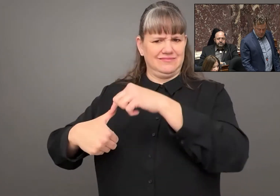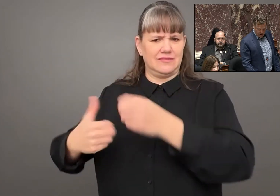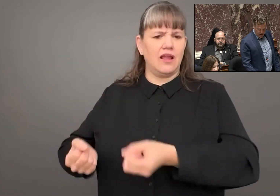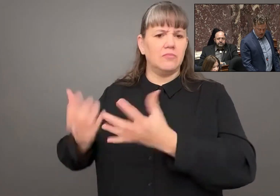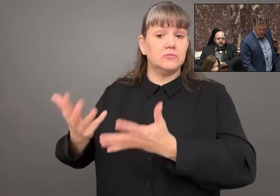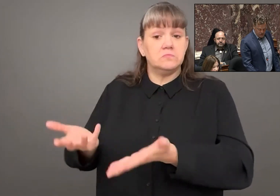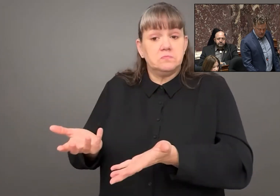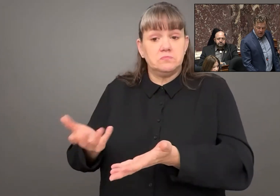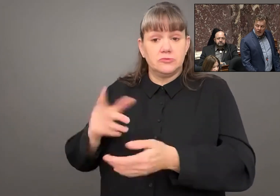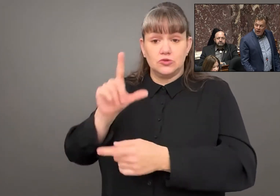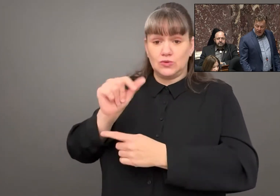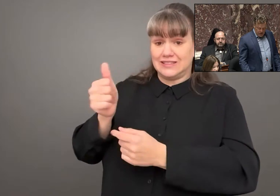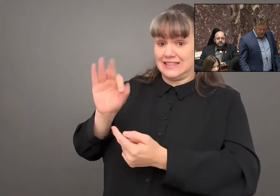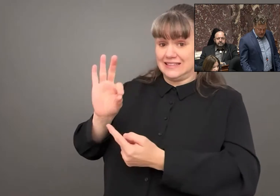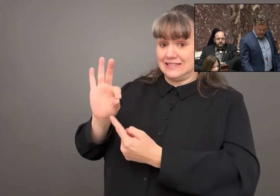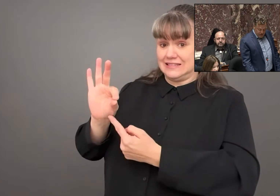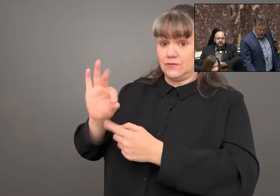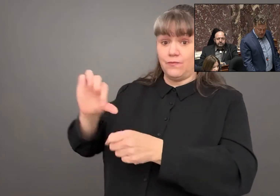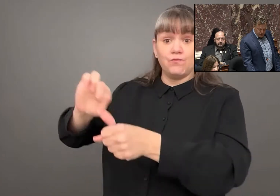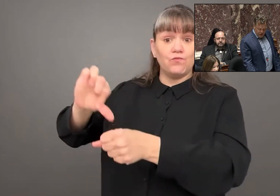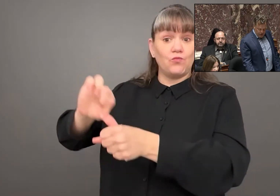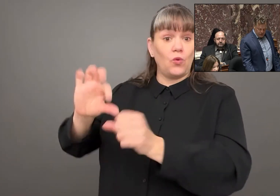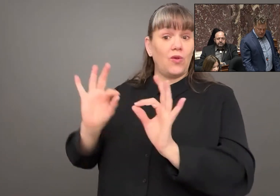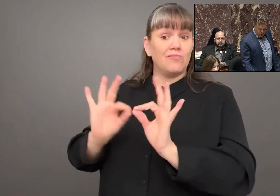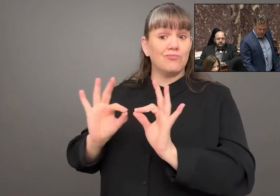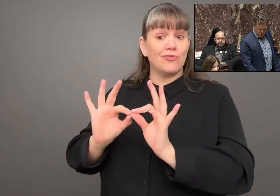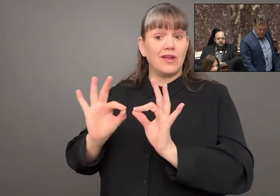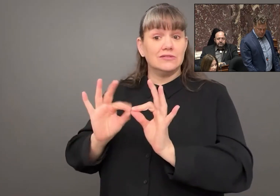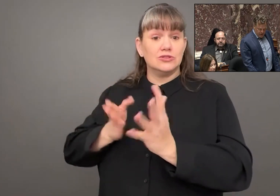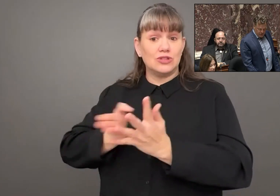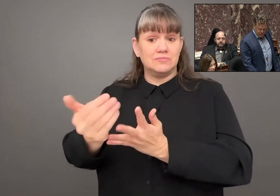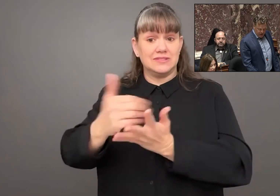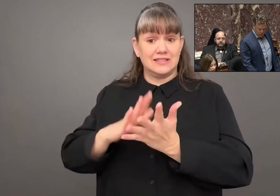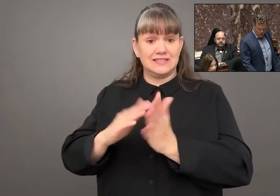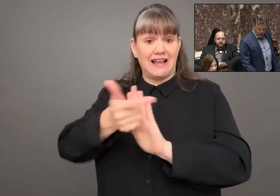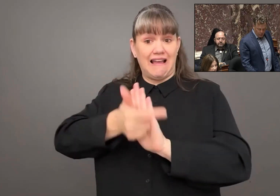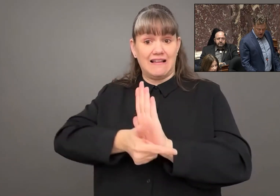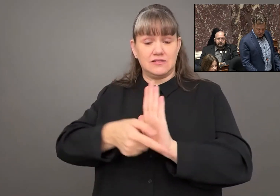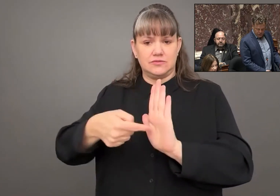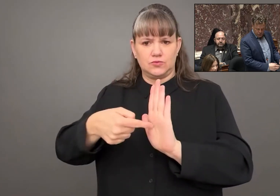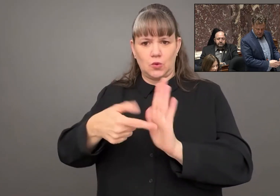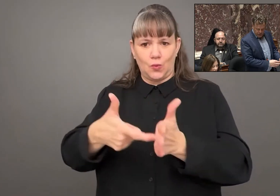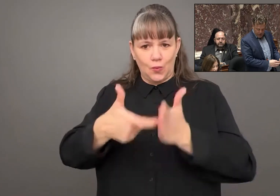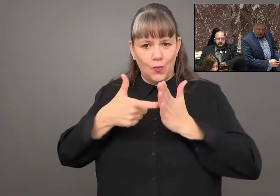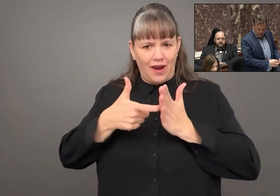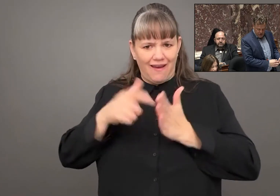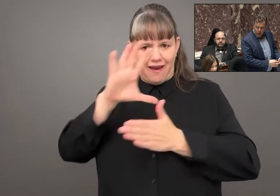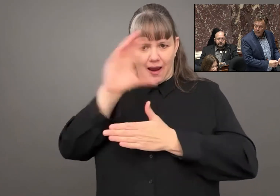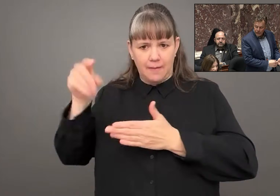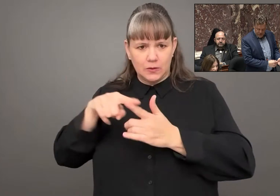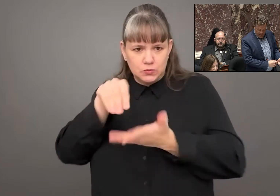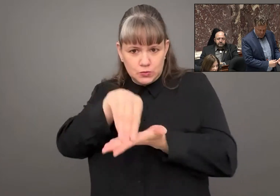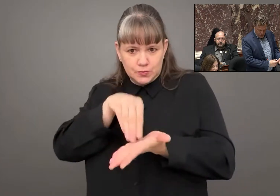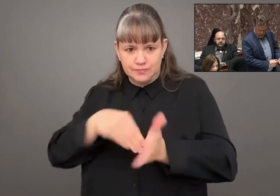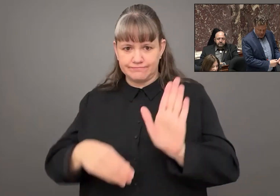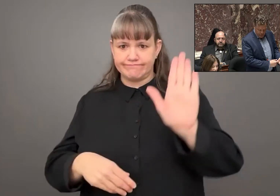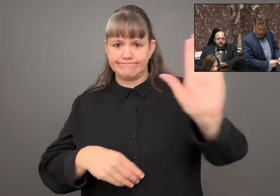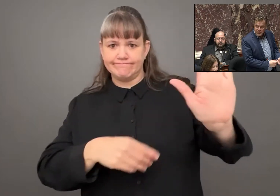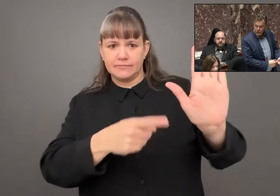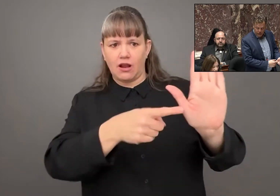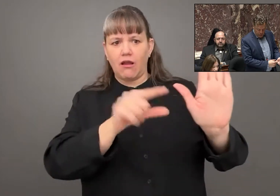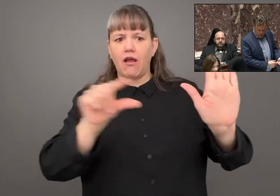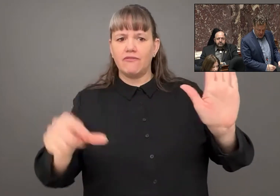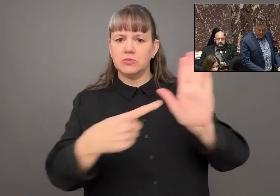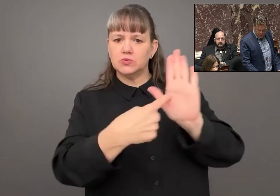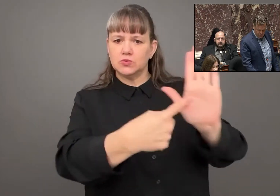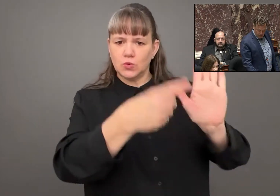consumers are being gouged. In the Sea to Sky, for years, residents have been paying the same or higher price for fuel despite a 12-cent per litre